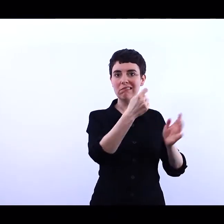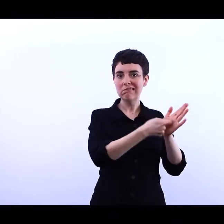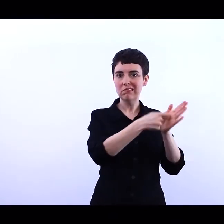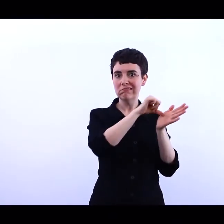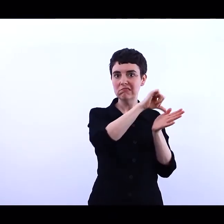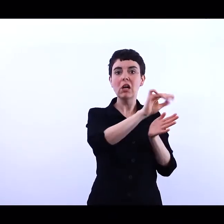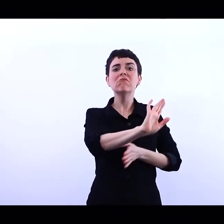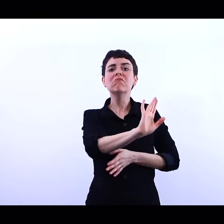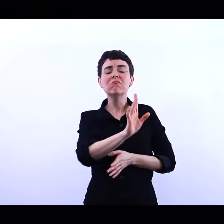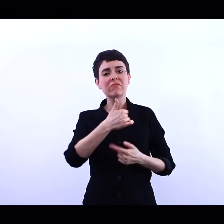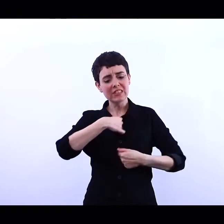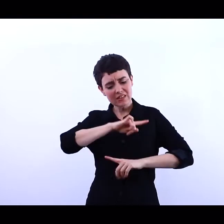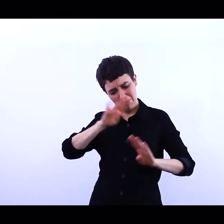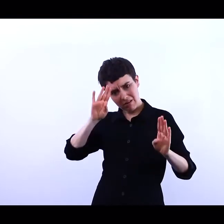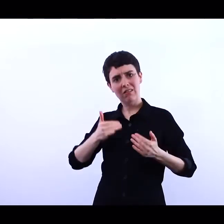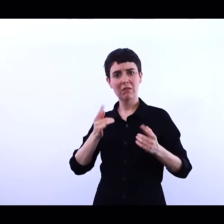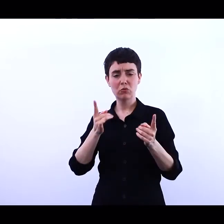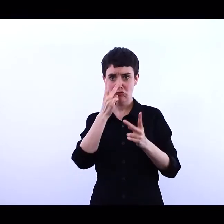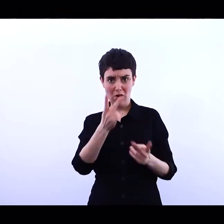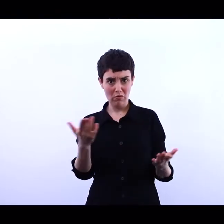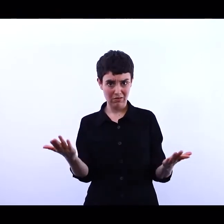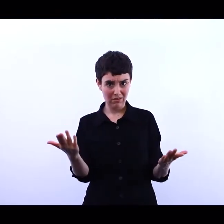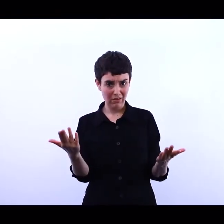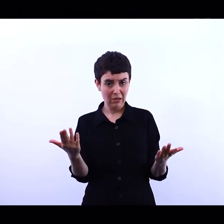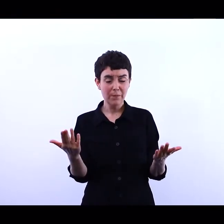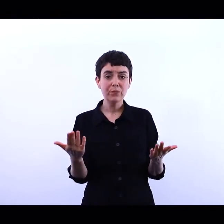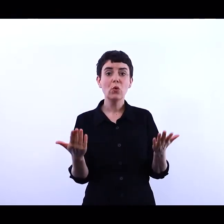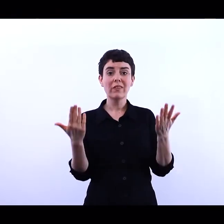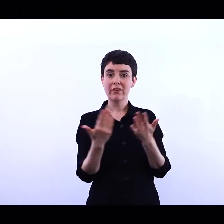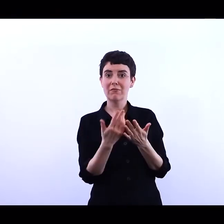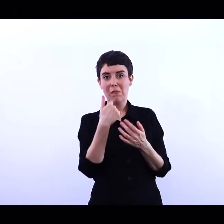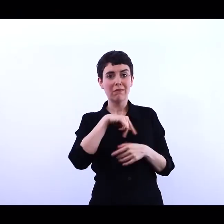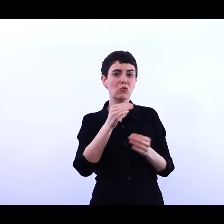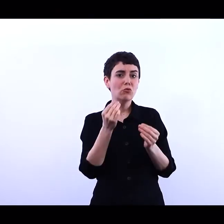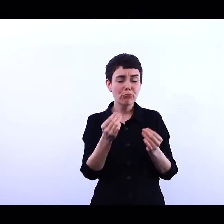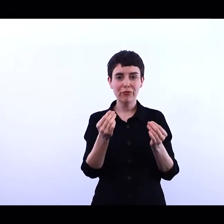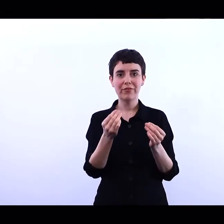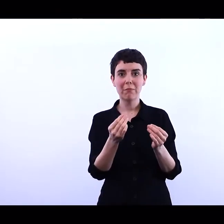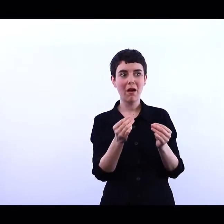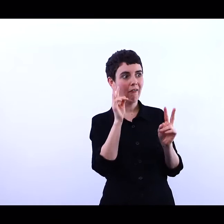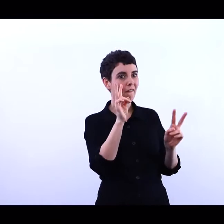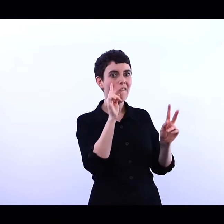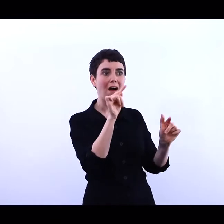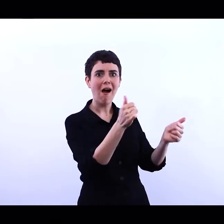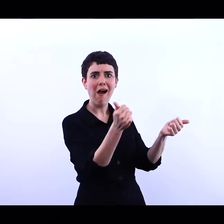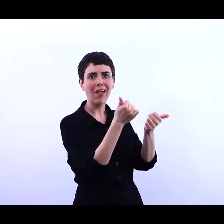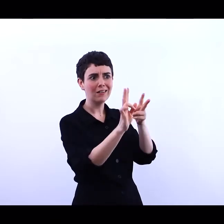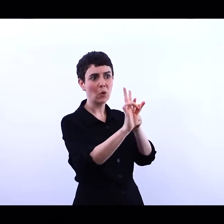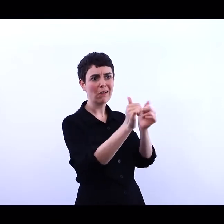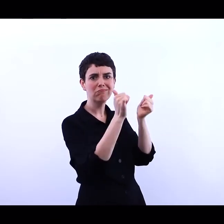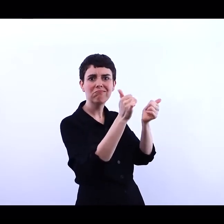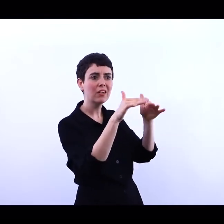and veneration of technology, especially the newest and shiniest of technologies, is an extension of white dominant culture